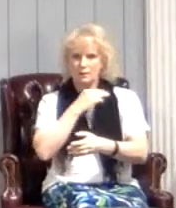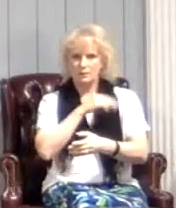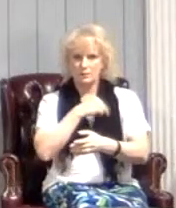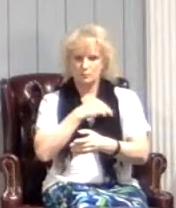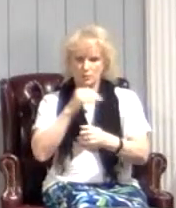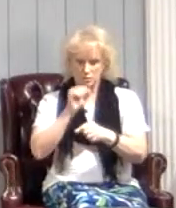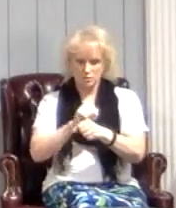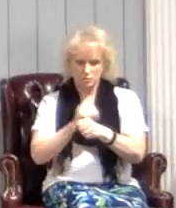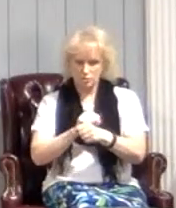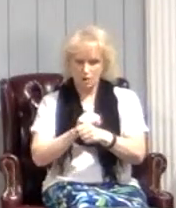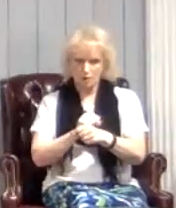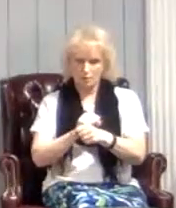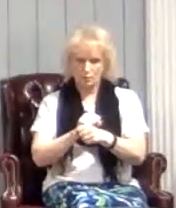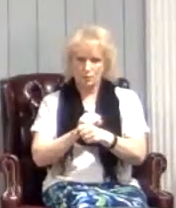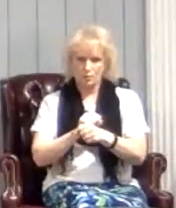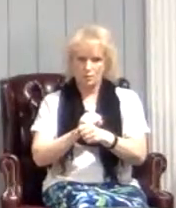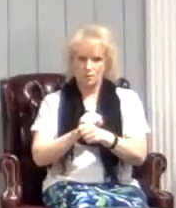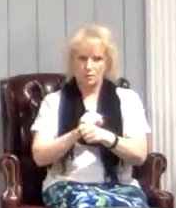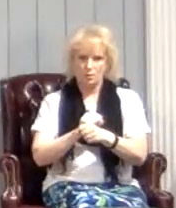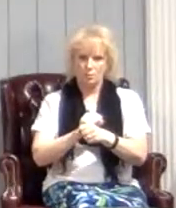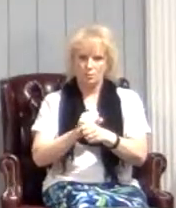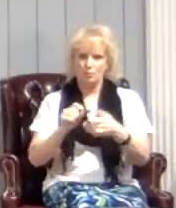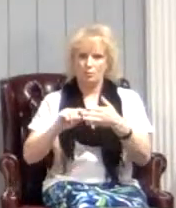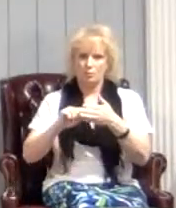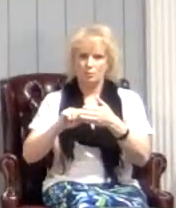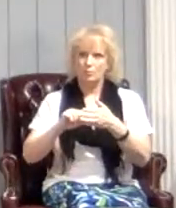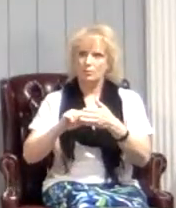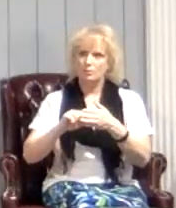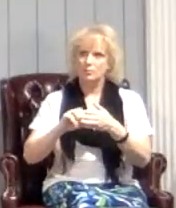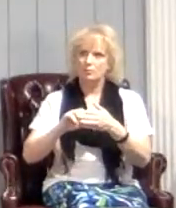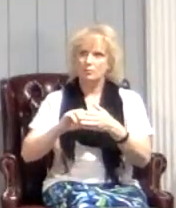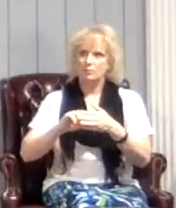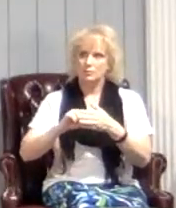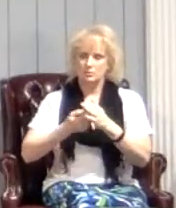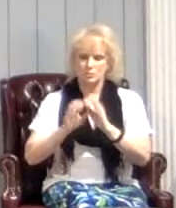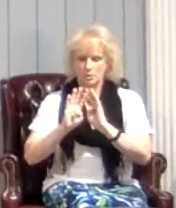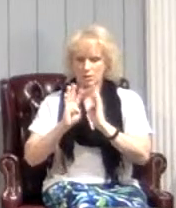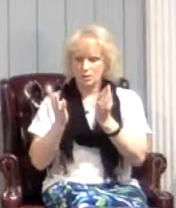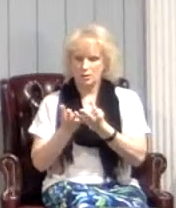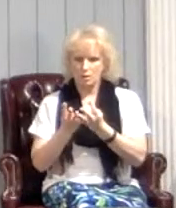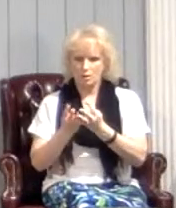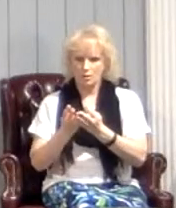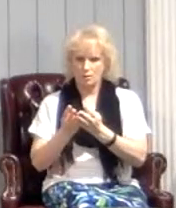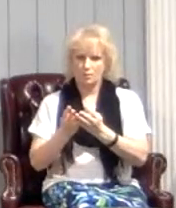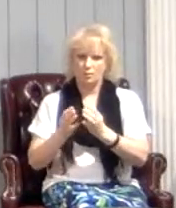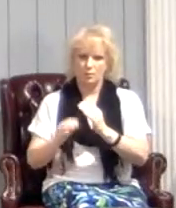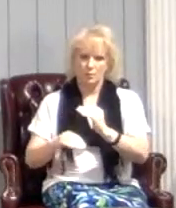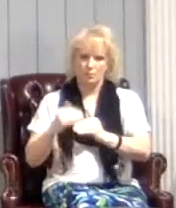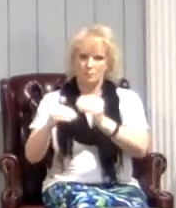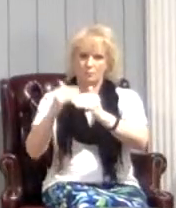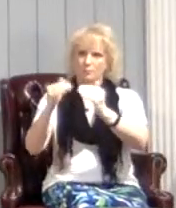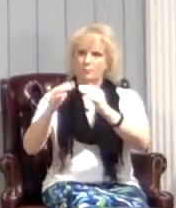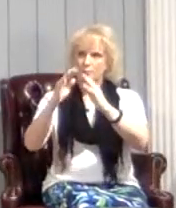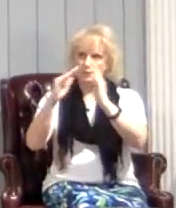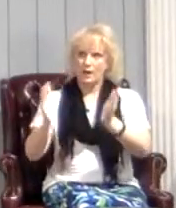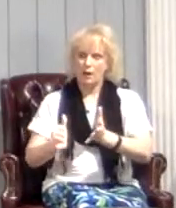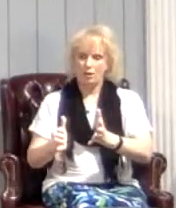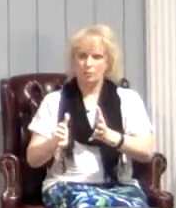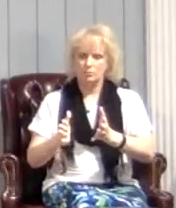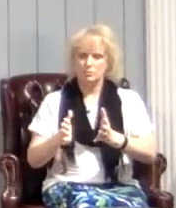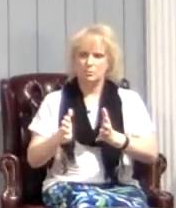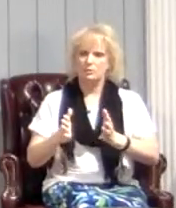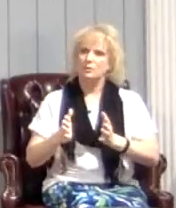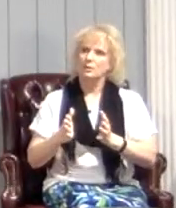was to get in Iceland was to plant a garden and to build a house, to live long enough to plant a garden and to build a house for the